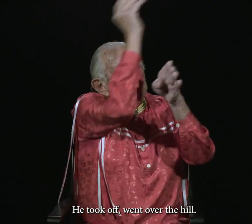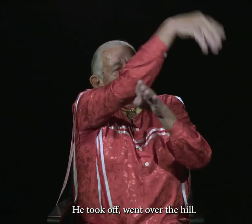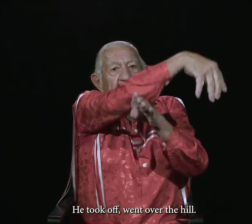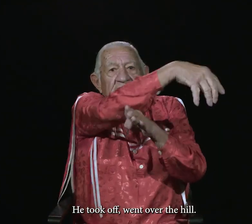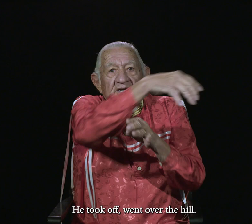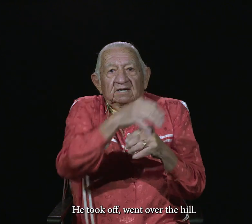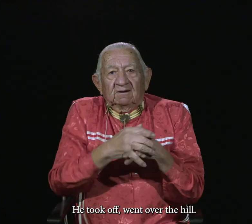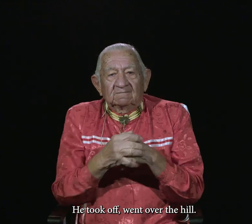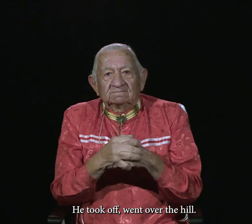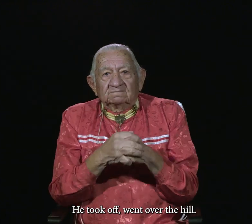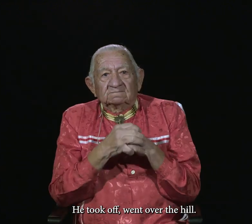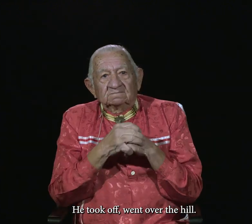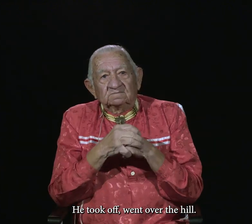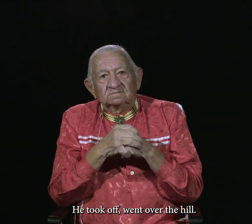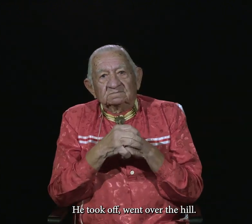went over the hill.